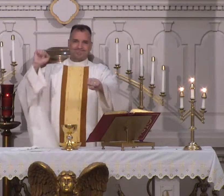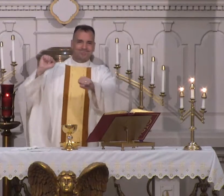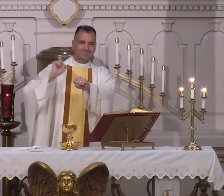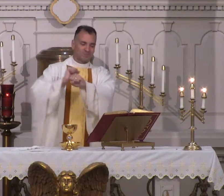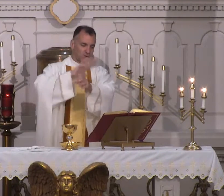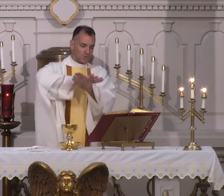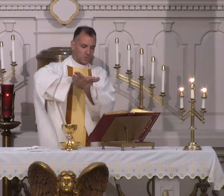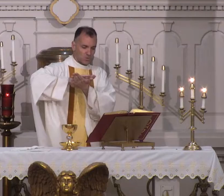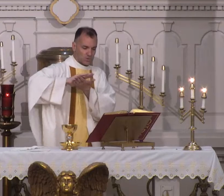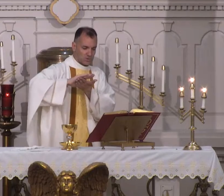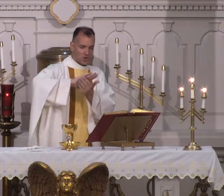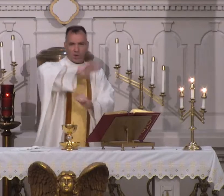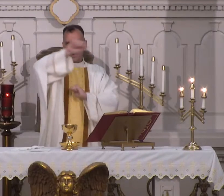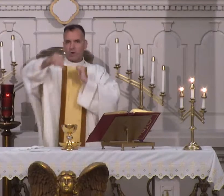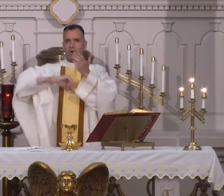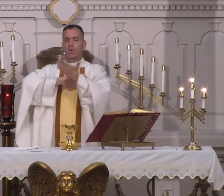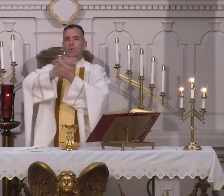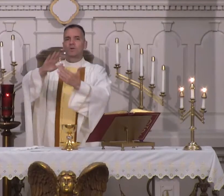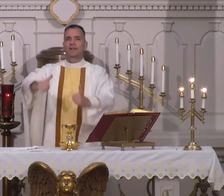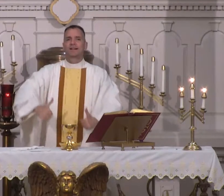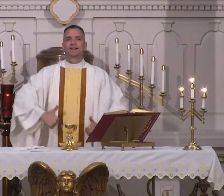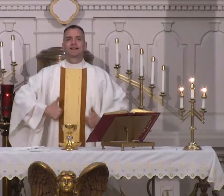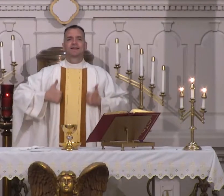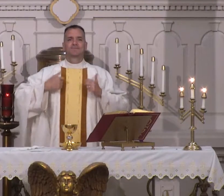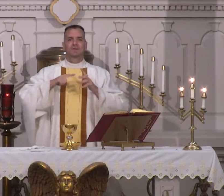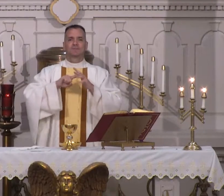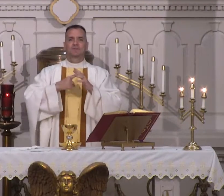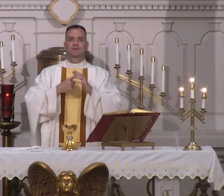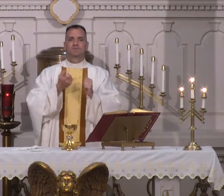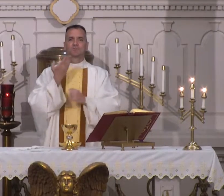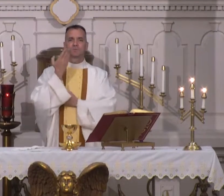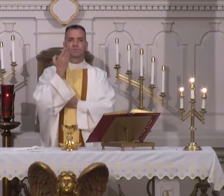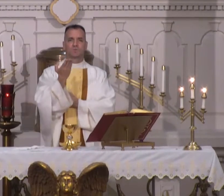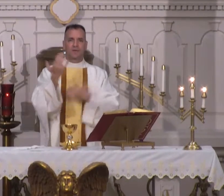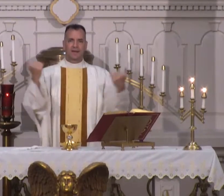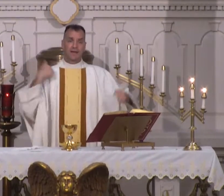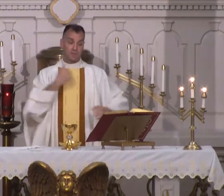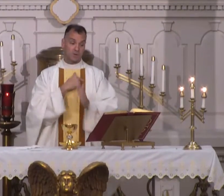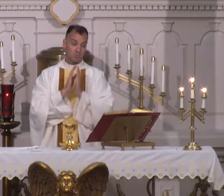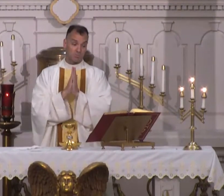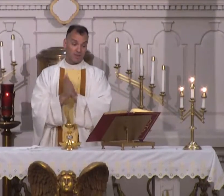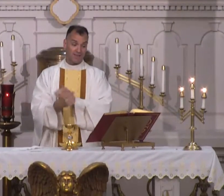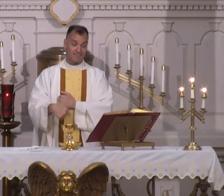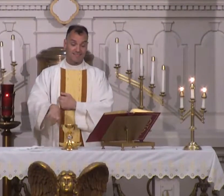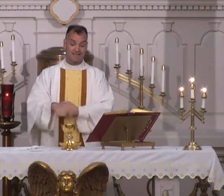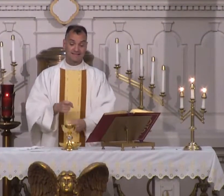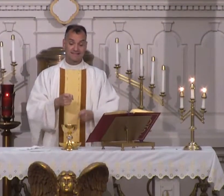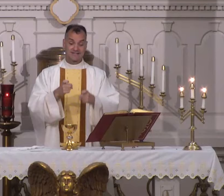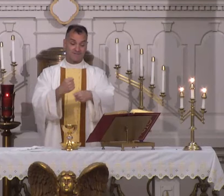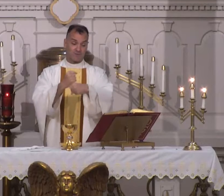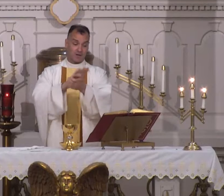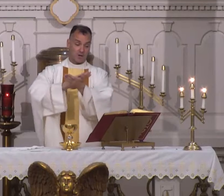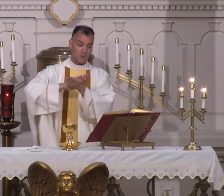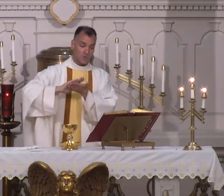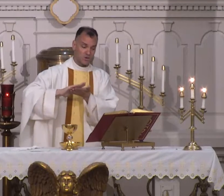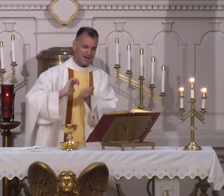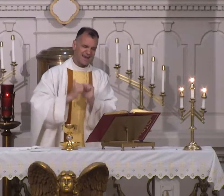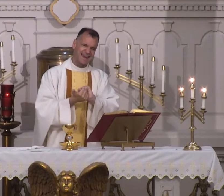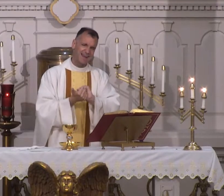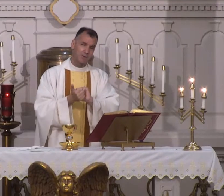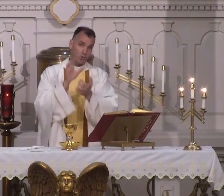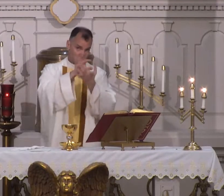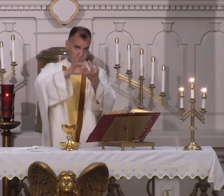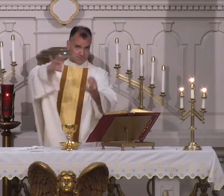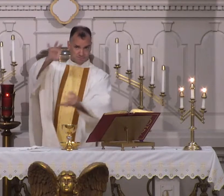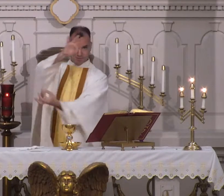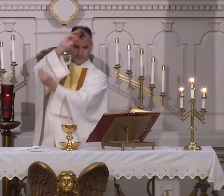You are indeed holy, O Lord, the font of all holiness. Make holy, therefore, these gifts, we pray, by sending down